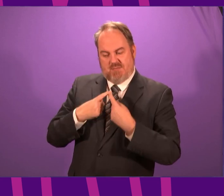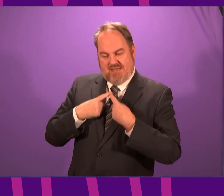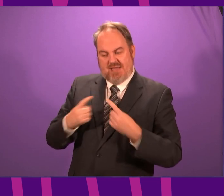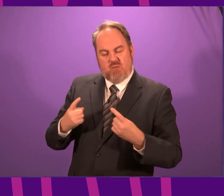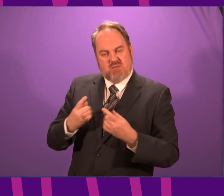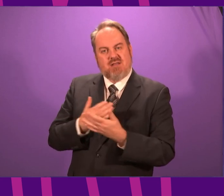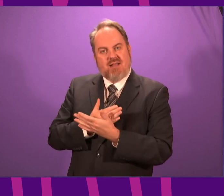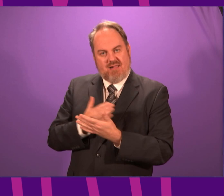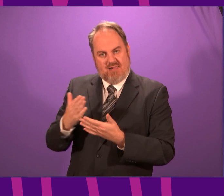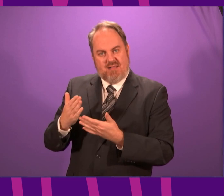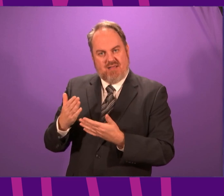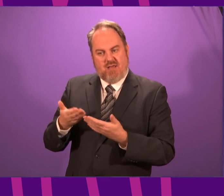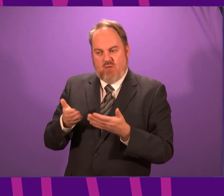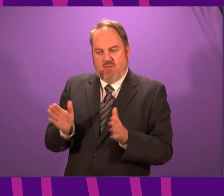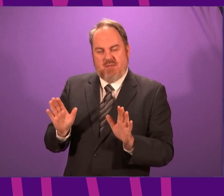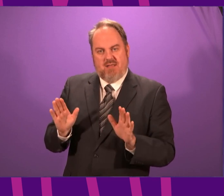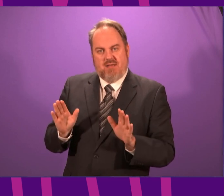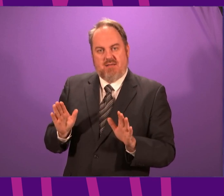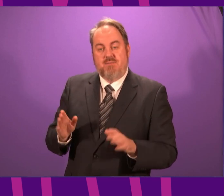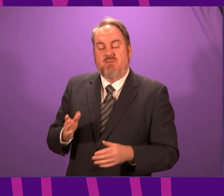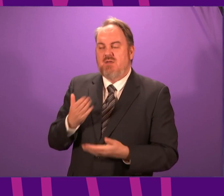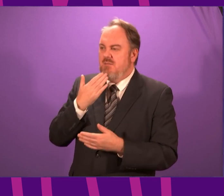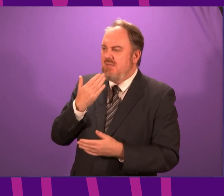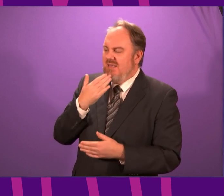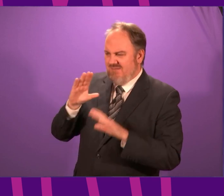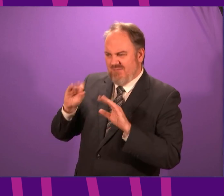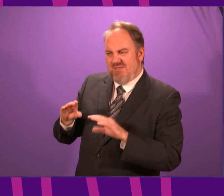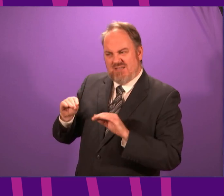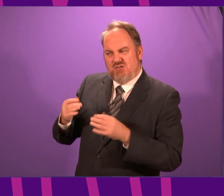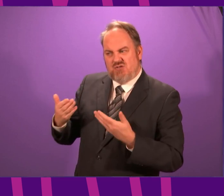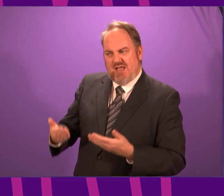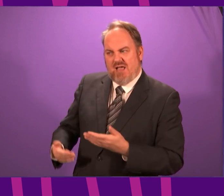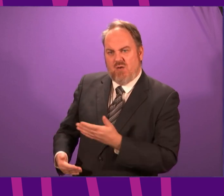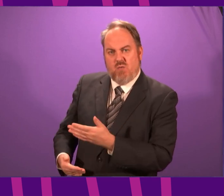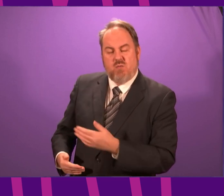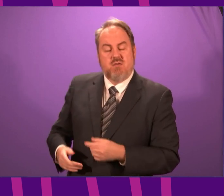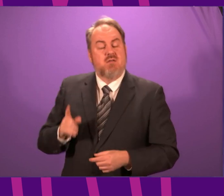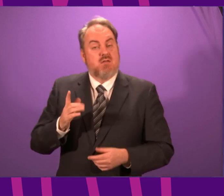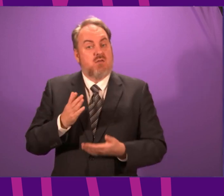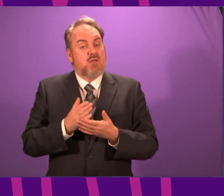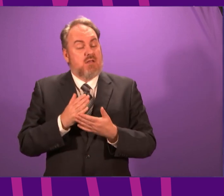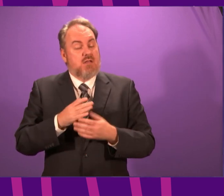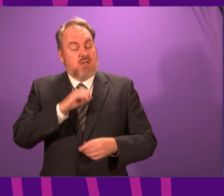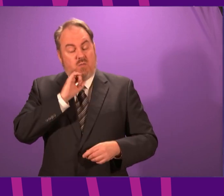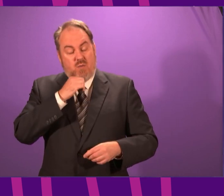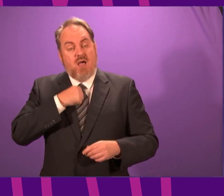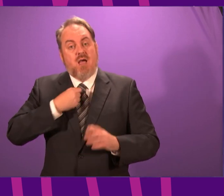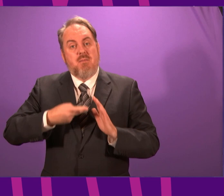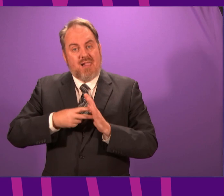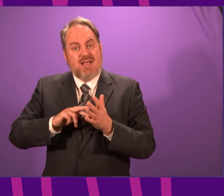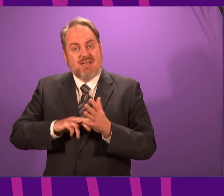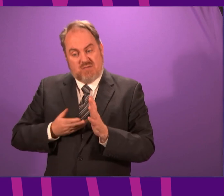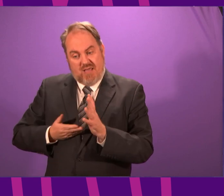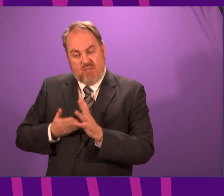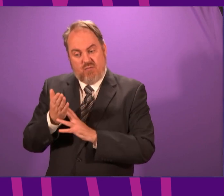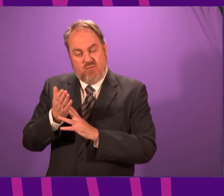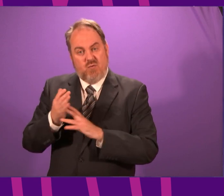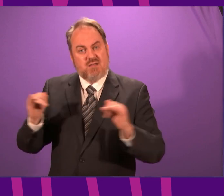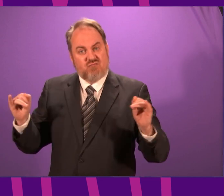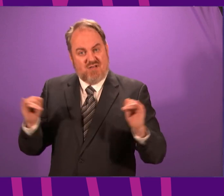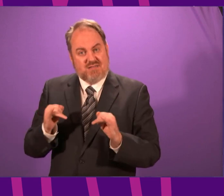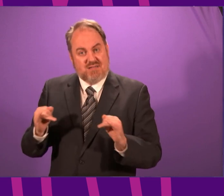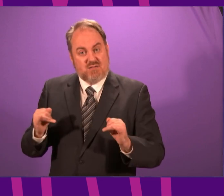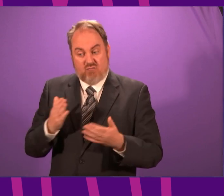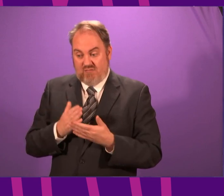This will be critical to regain the trust that there is still both an ambitious an innovative strategy and a plan to guide us through the crisis. And